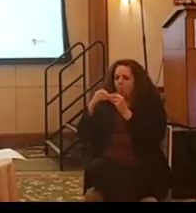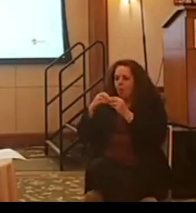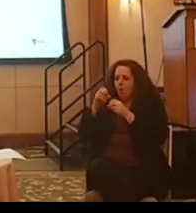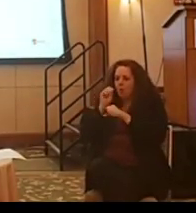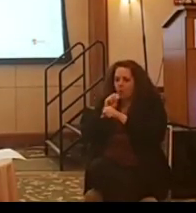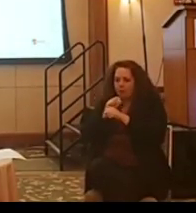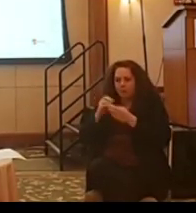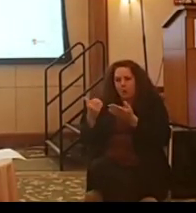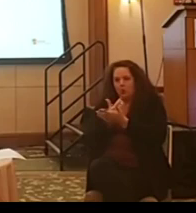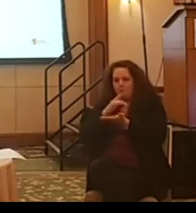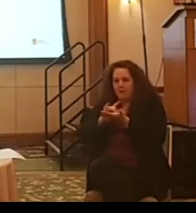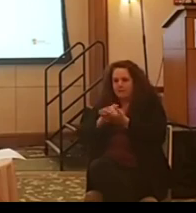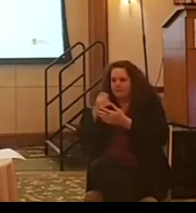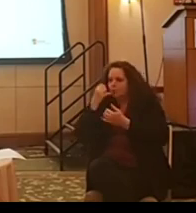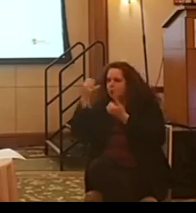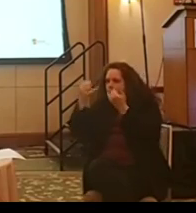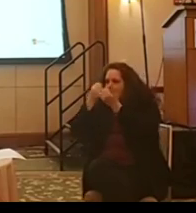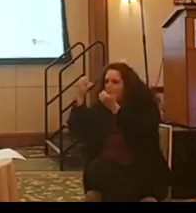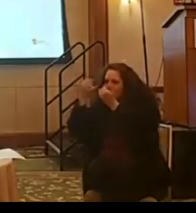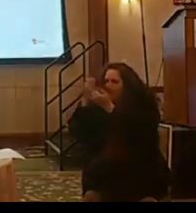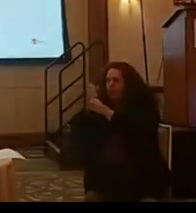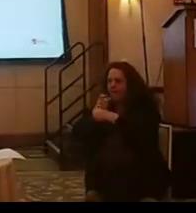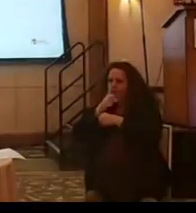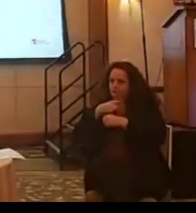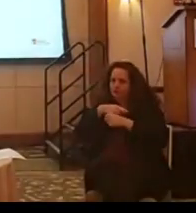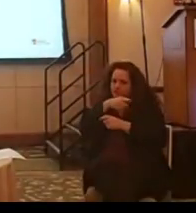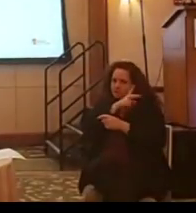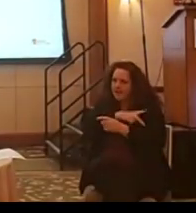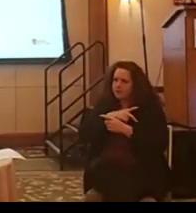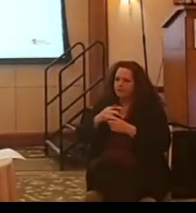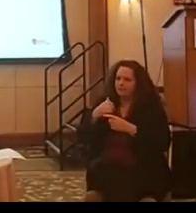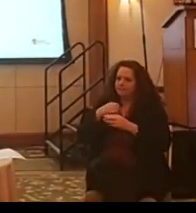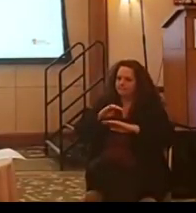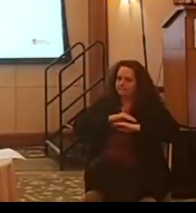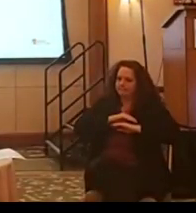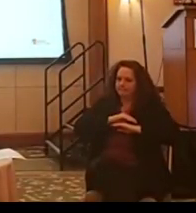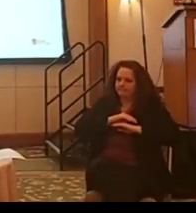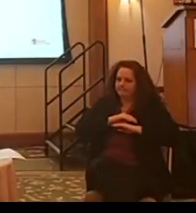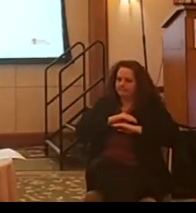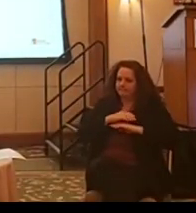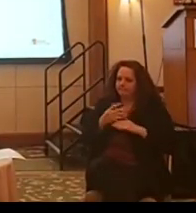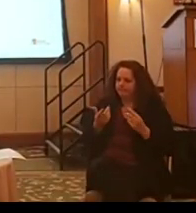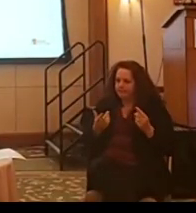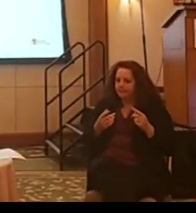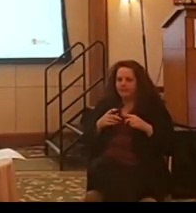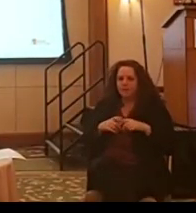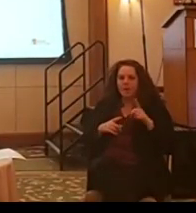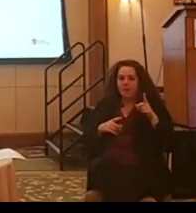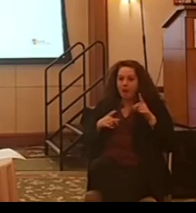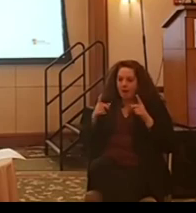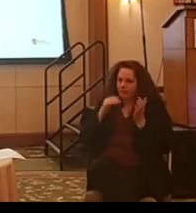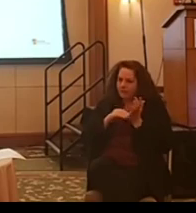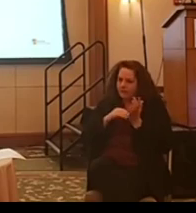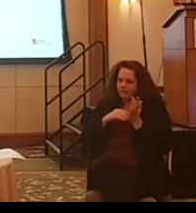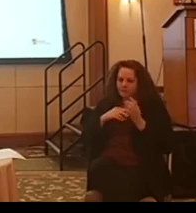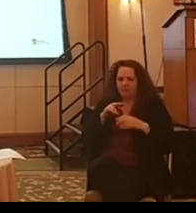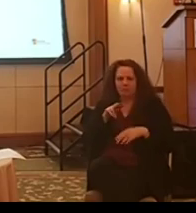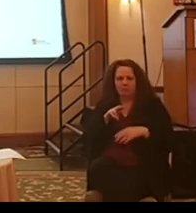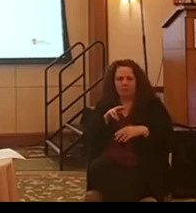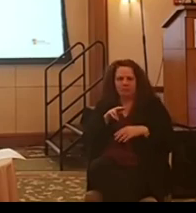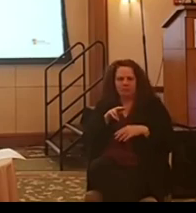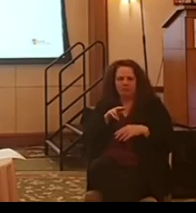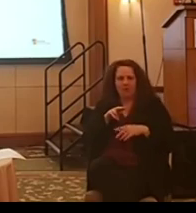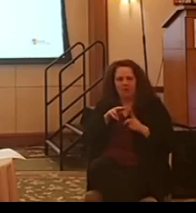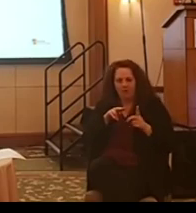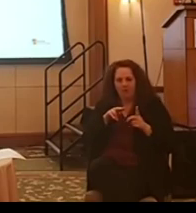in order to be able to try and get this patient this medication. But he was invested. He saw he could do